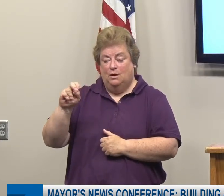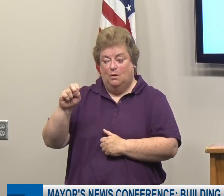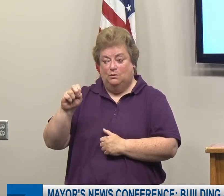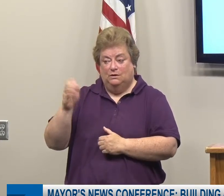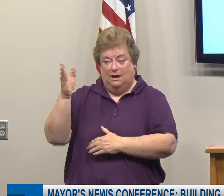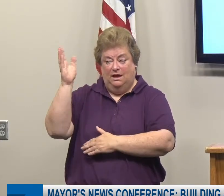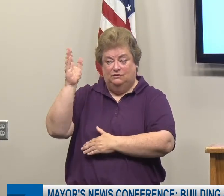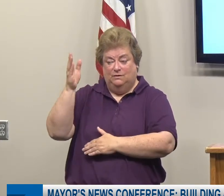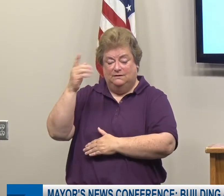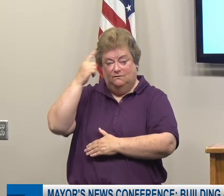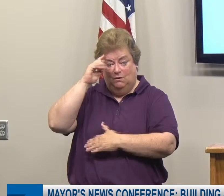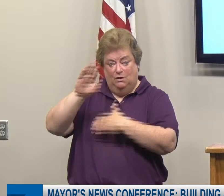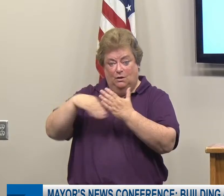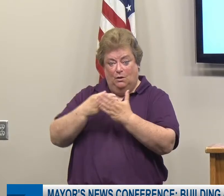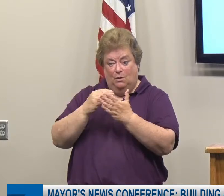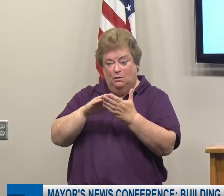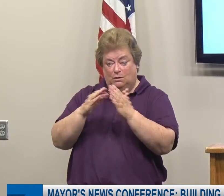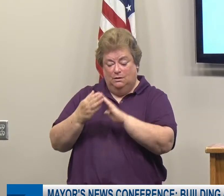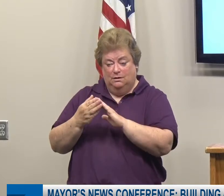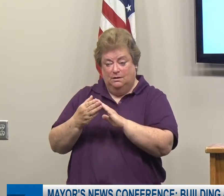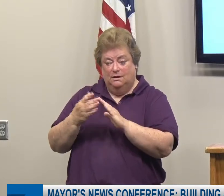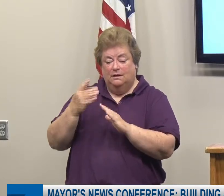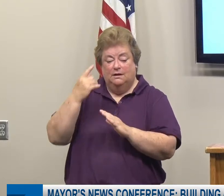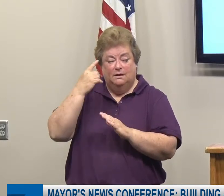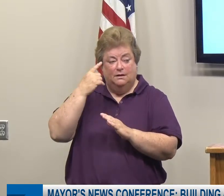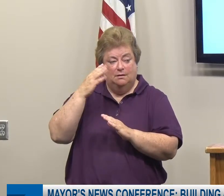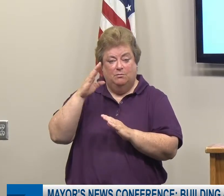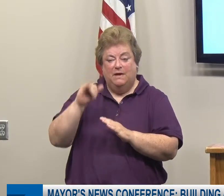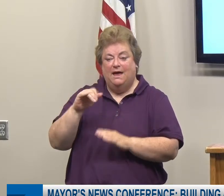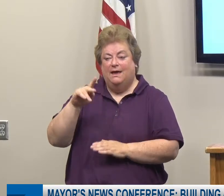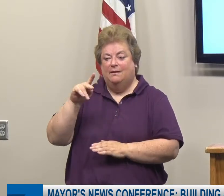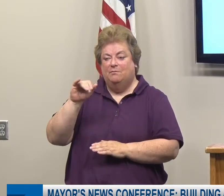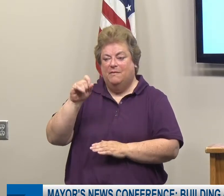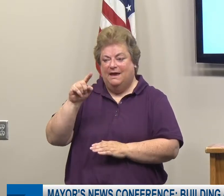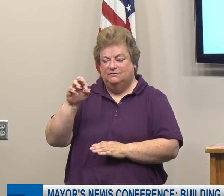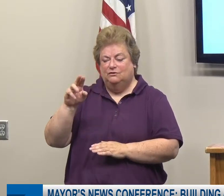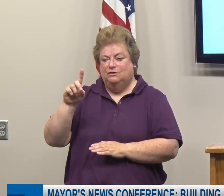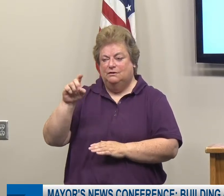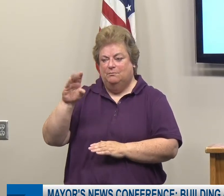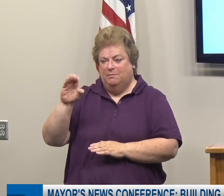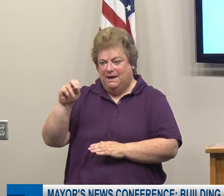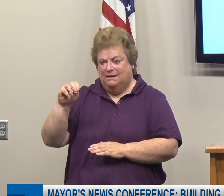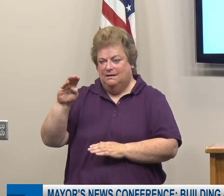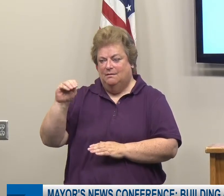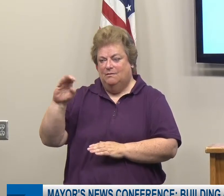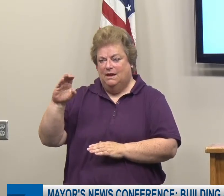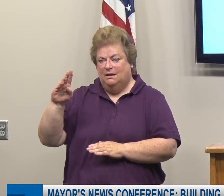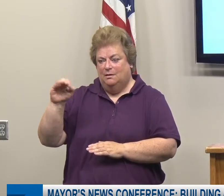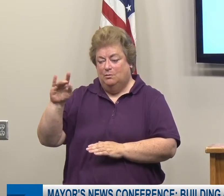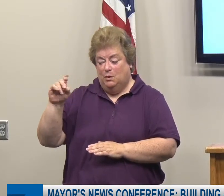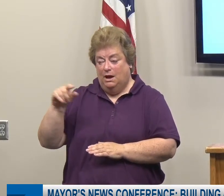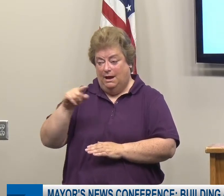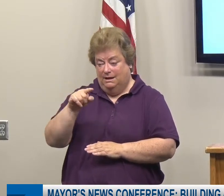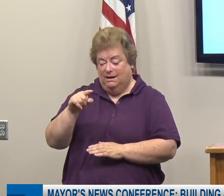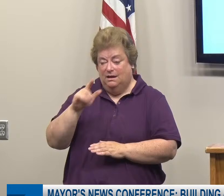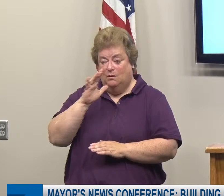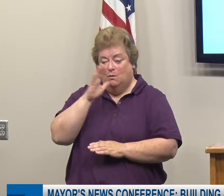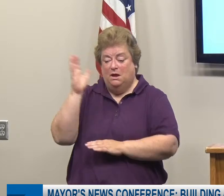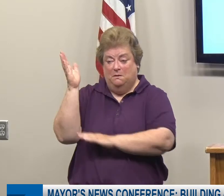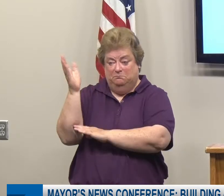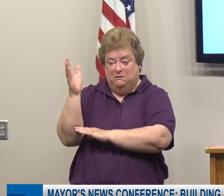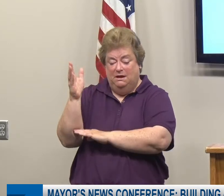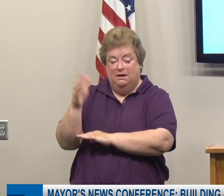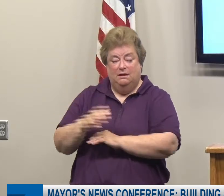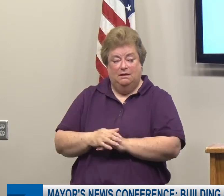community by longtime advocate for justice and peace, Pastor Ben Mcbride. Pastor Ben is a nationally